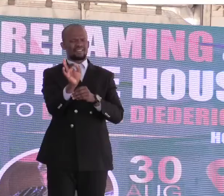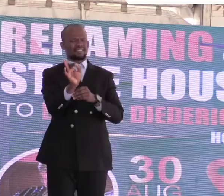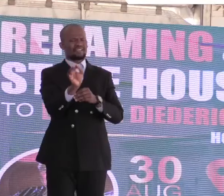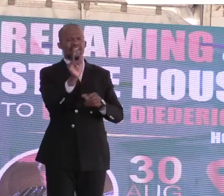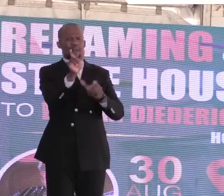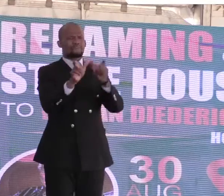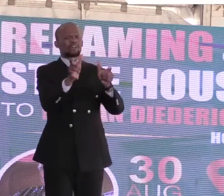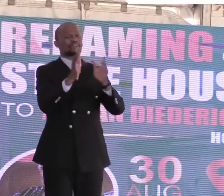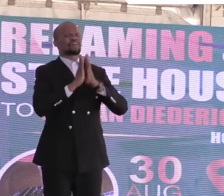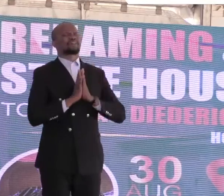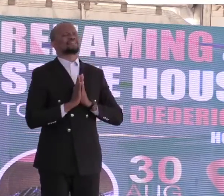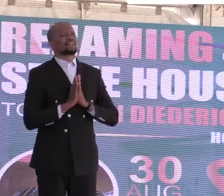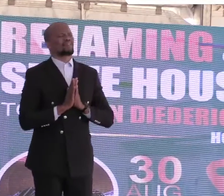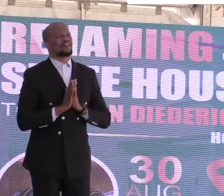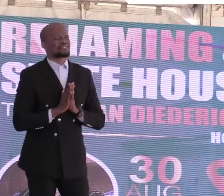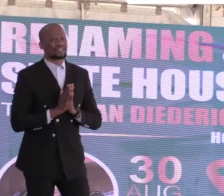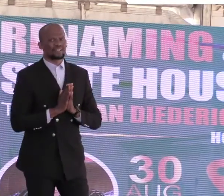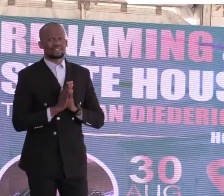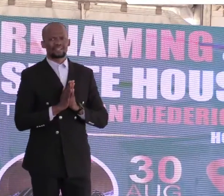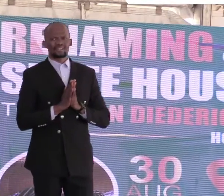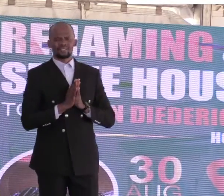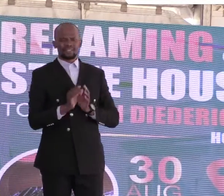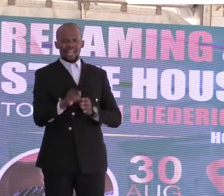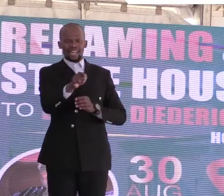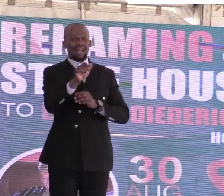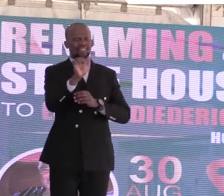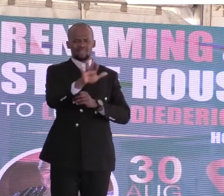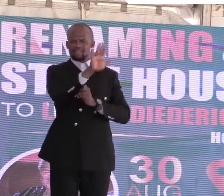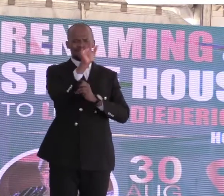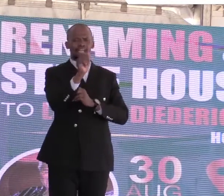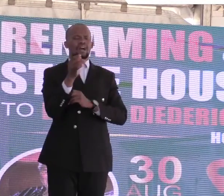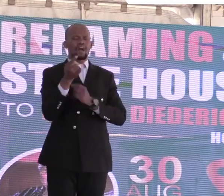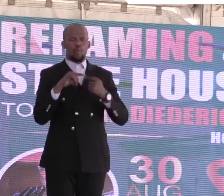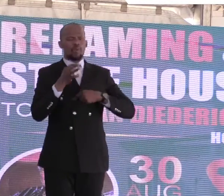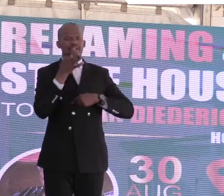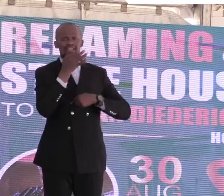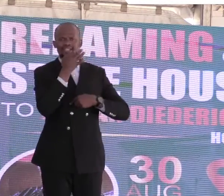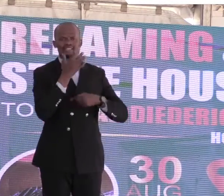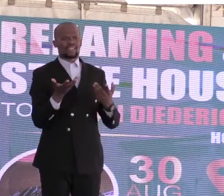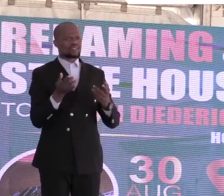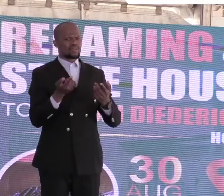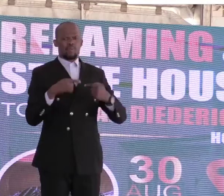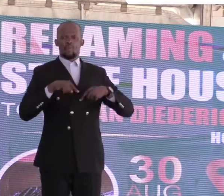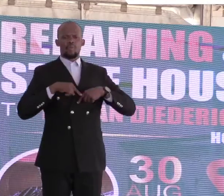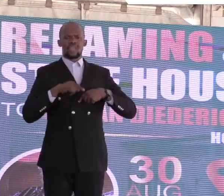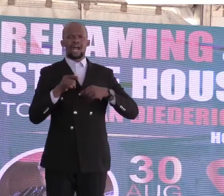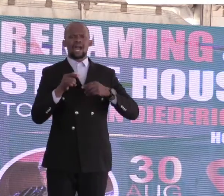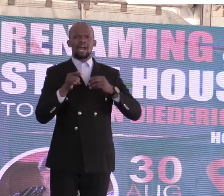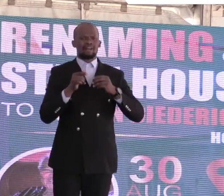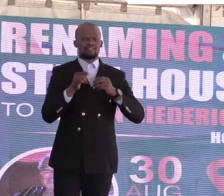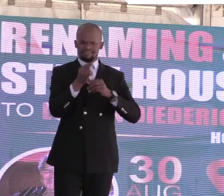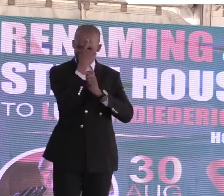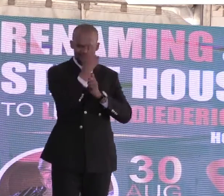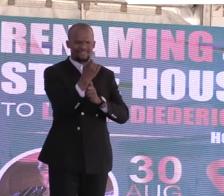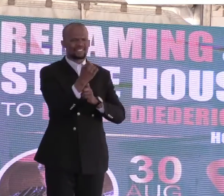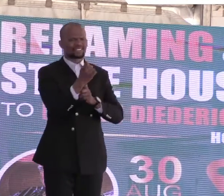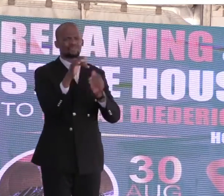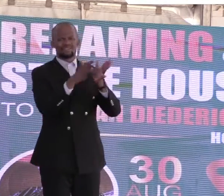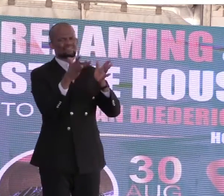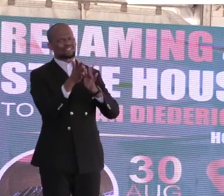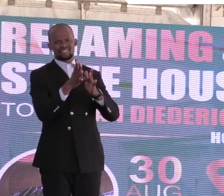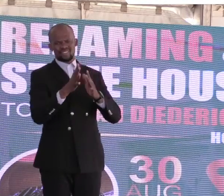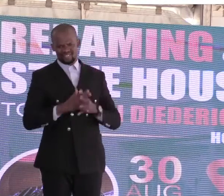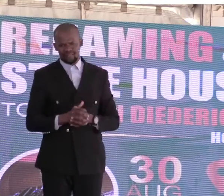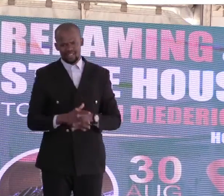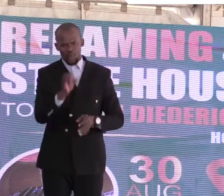with more than 80% in South Africa claiming to be Christians. We should not be having things like those. Absolutely. There is something